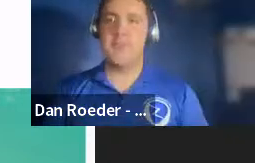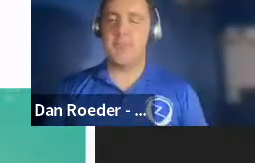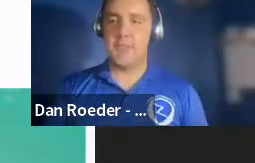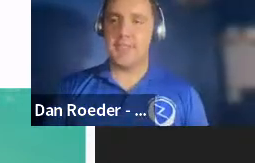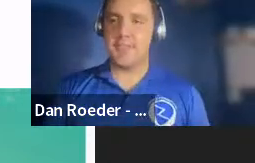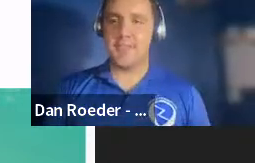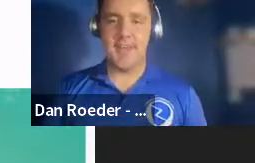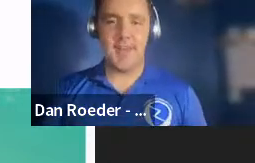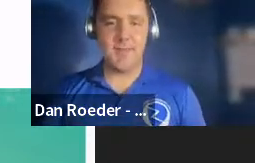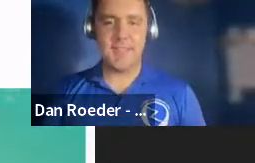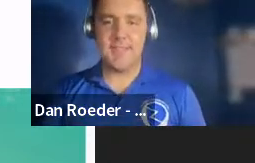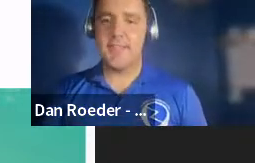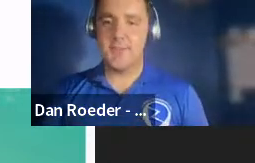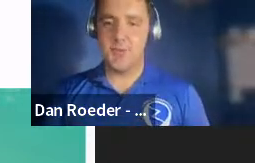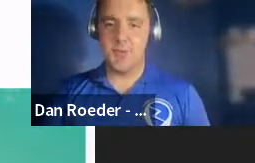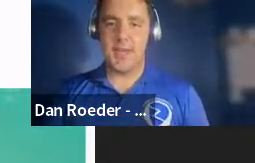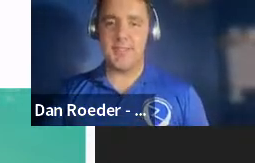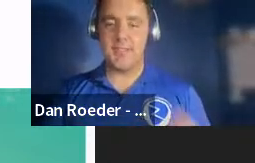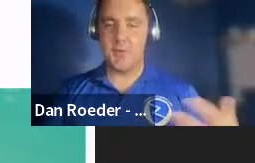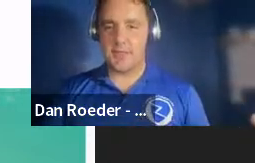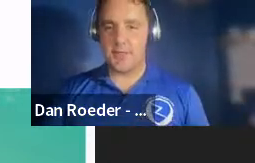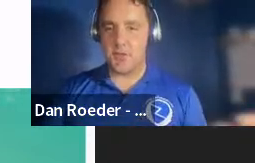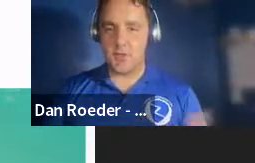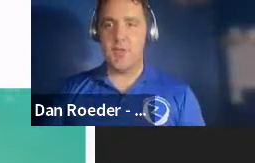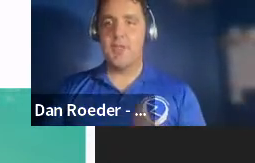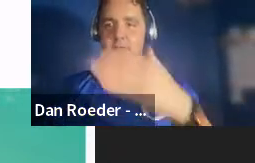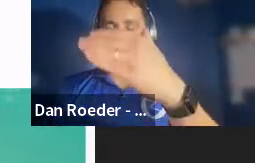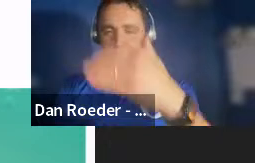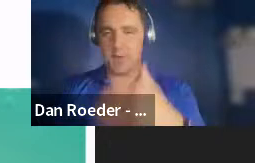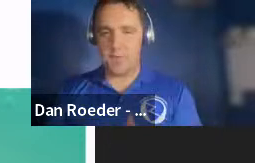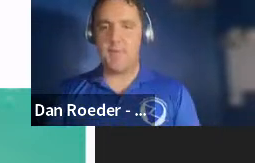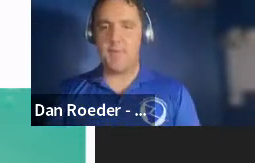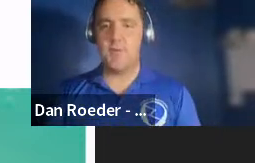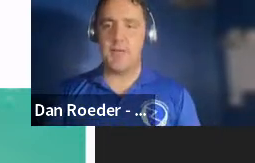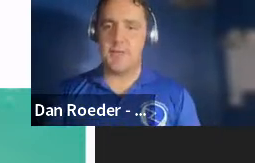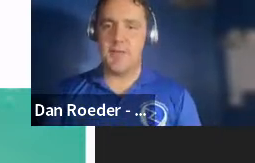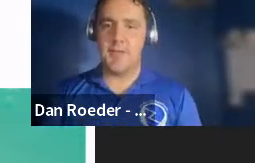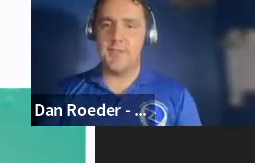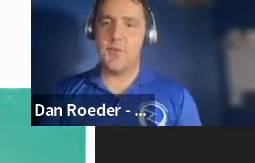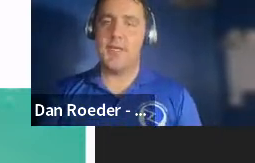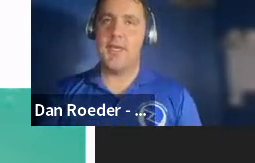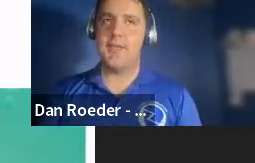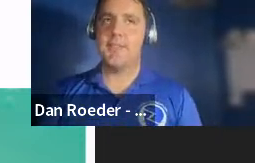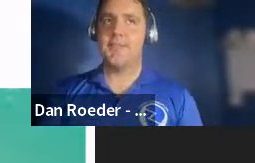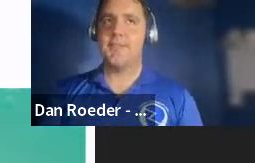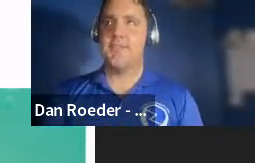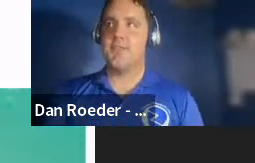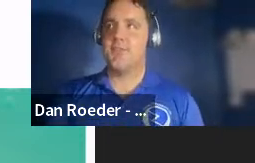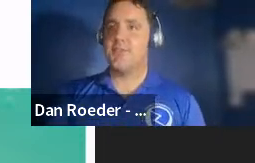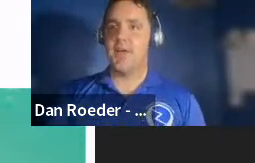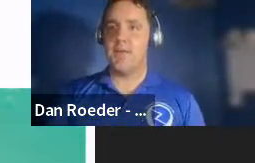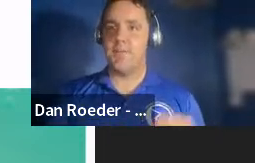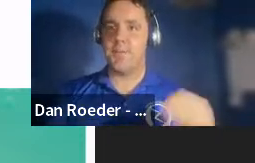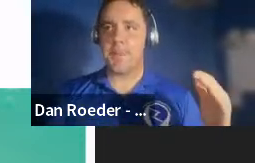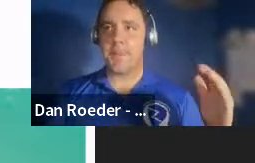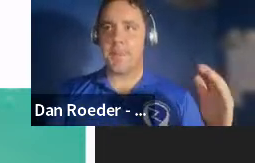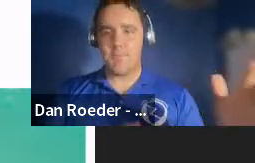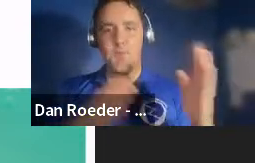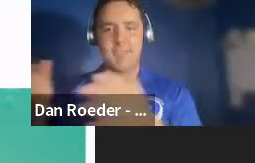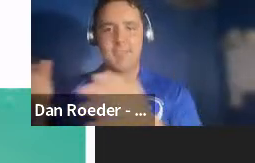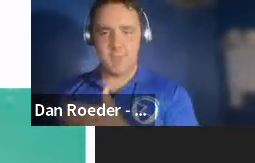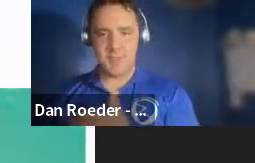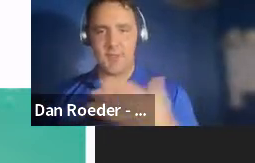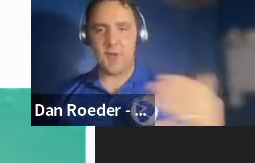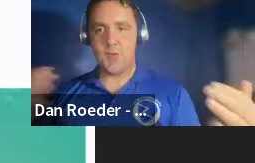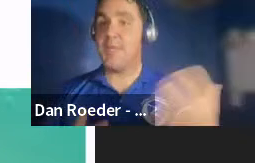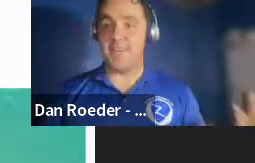the first on the list. It's that student, and it's going to look different for everybody. So we can't, as teachers, have